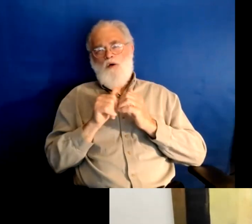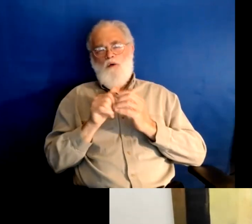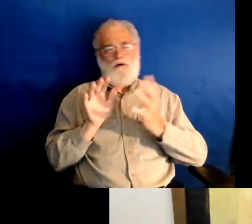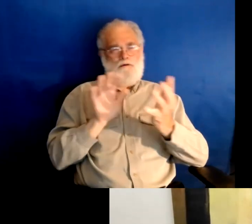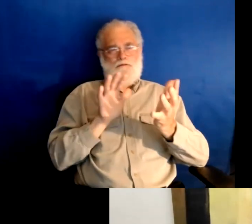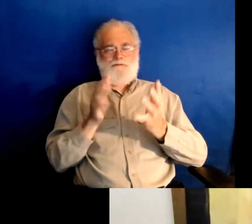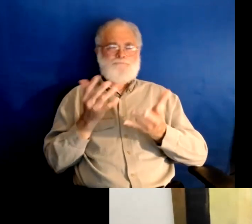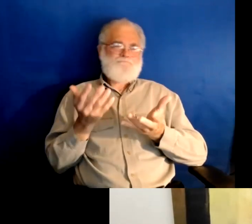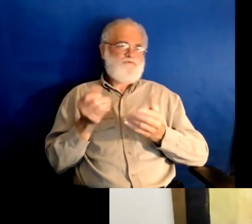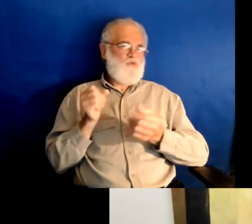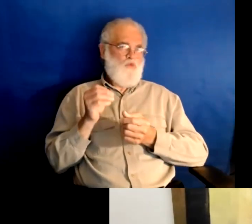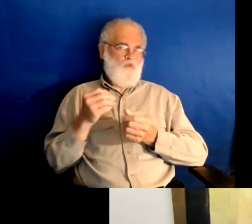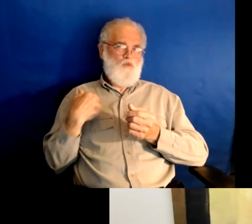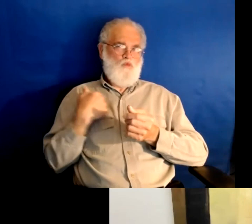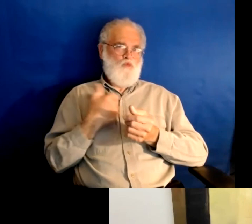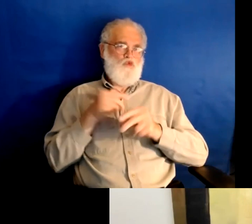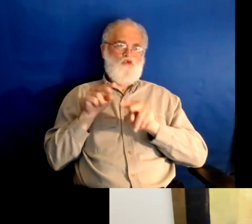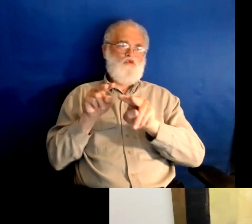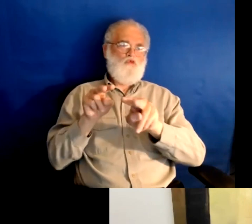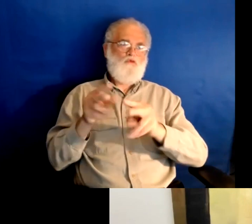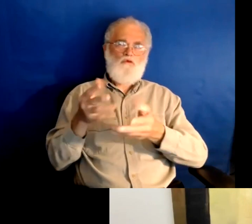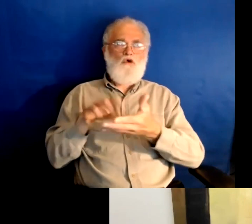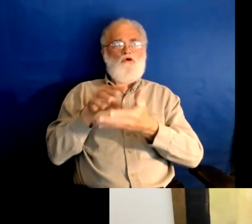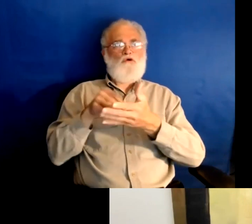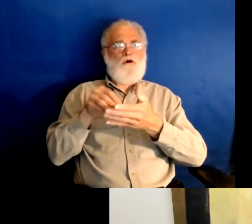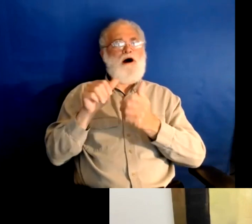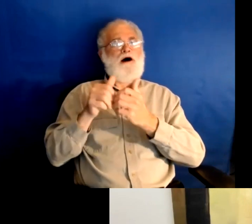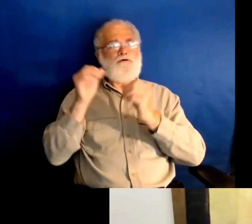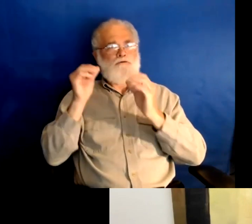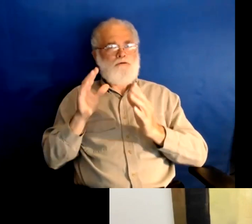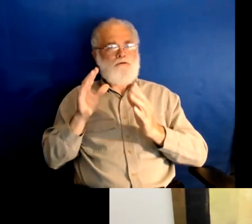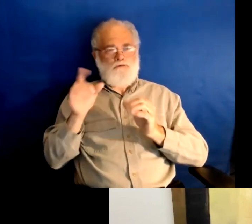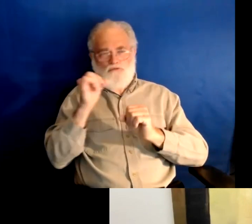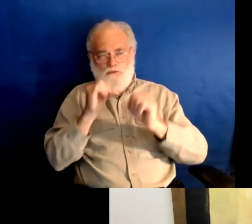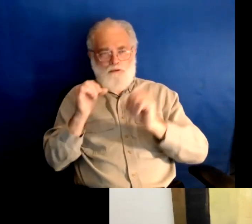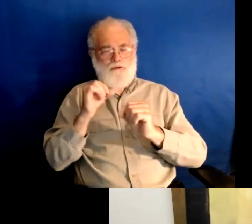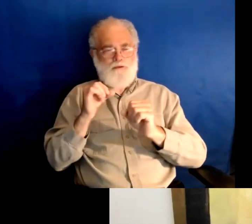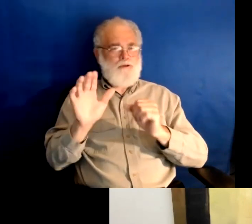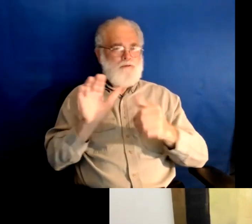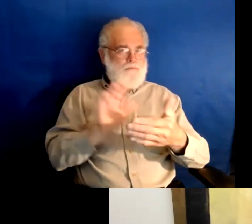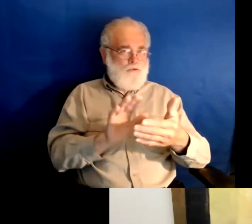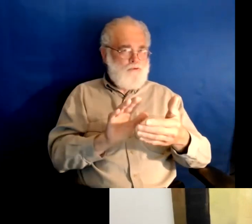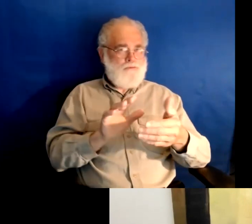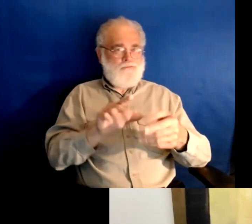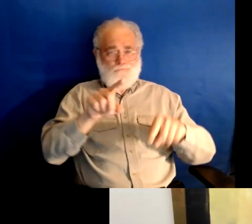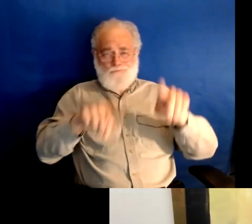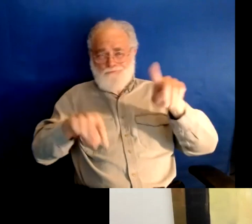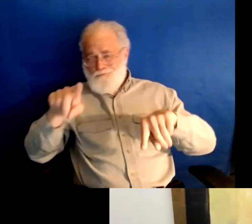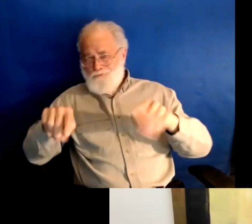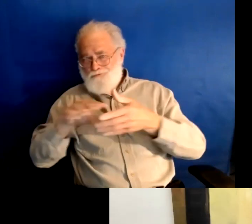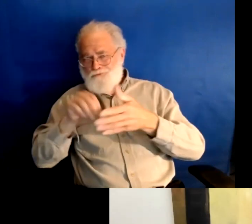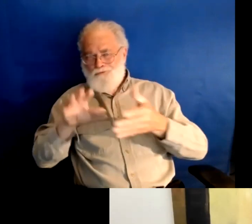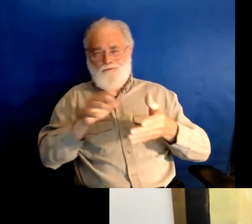brain, those things, and how we can work that out. So learning how the students can